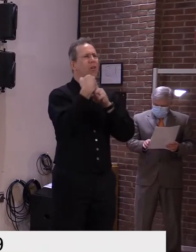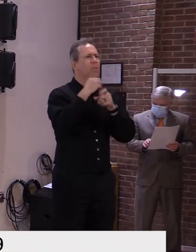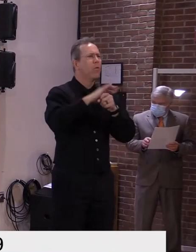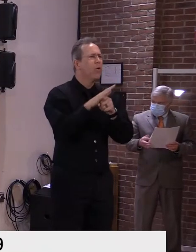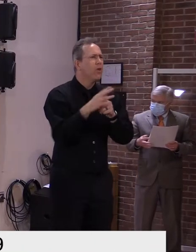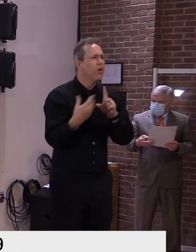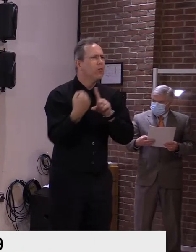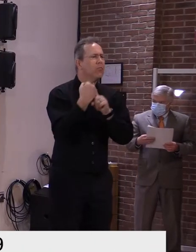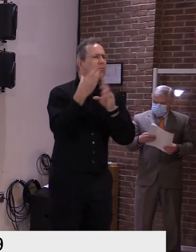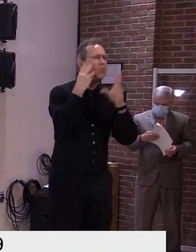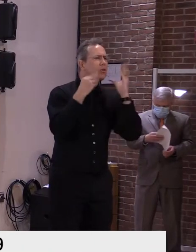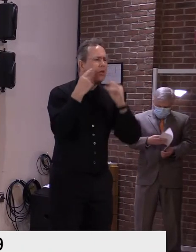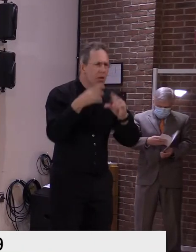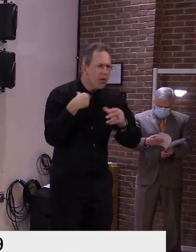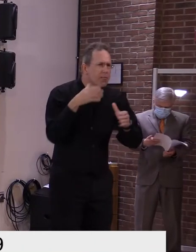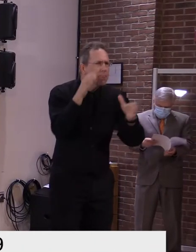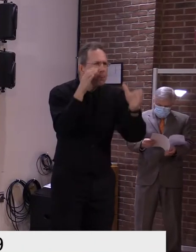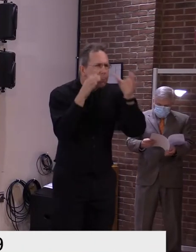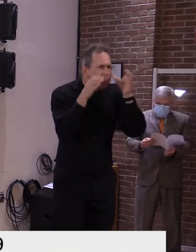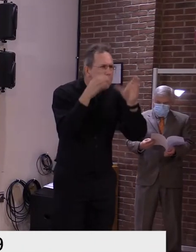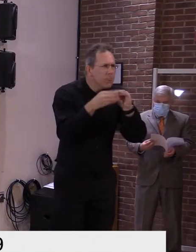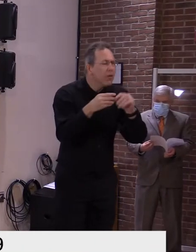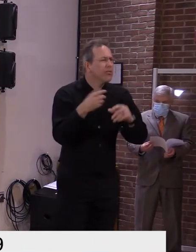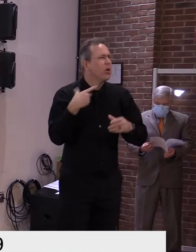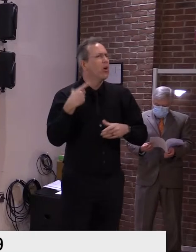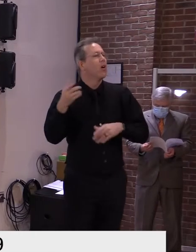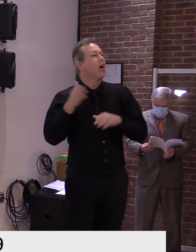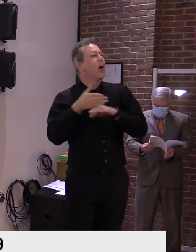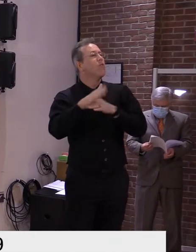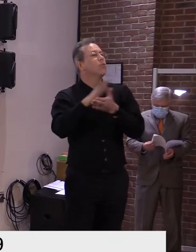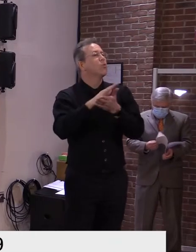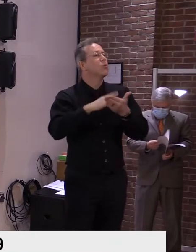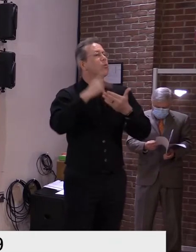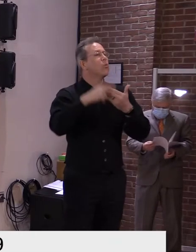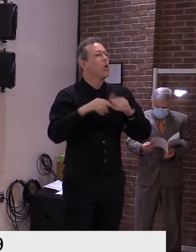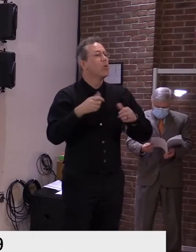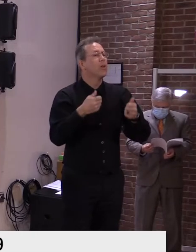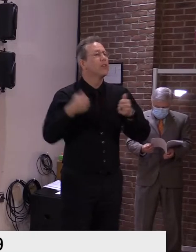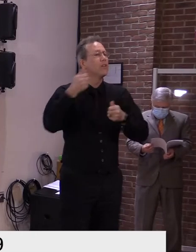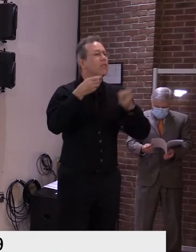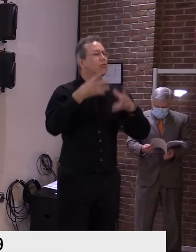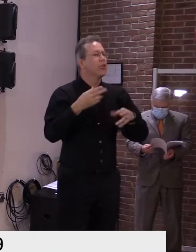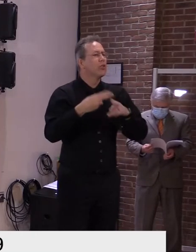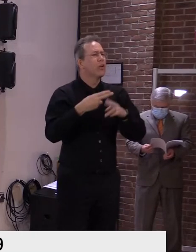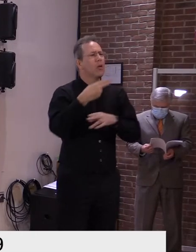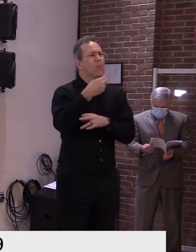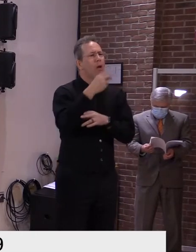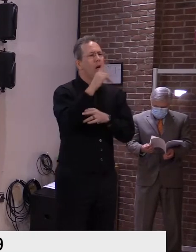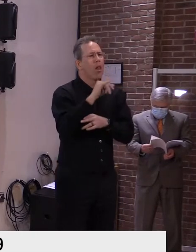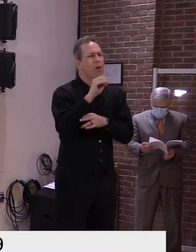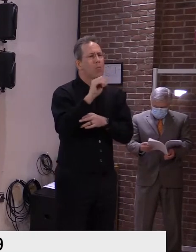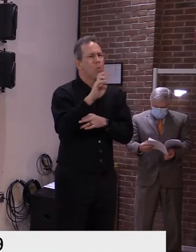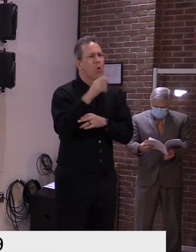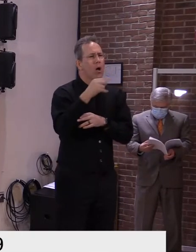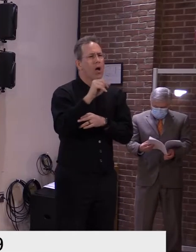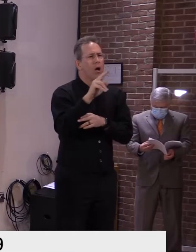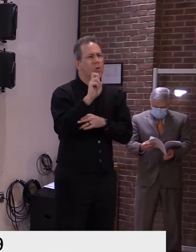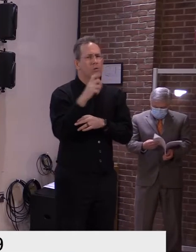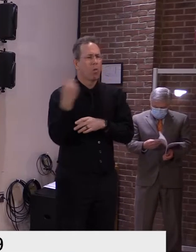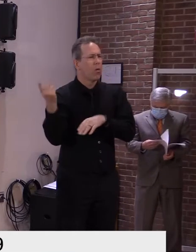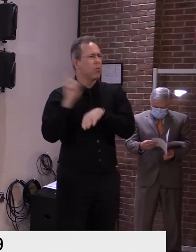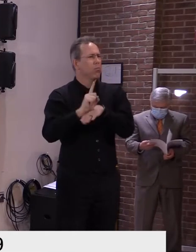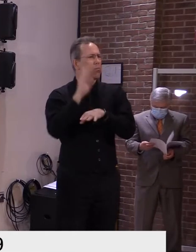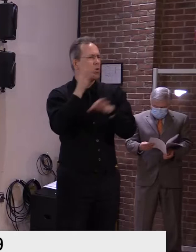School, and I'm pleased to have their executive director, Holly Morehouse, with us today to talk about some of what was